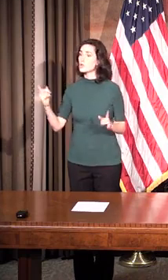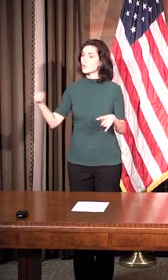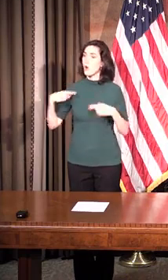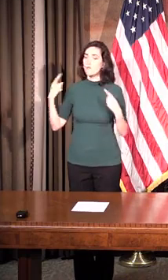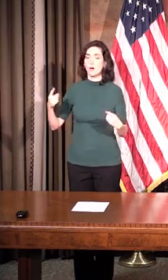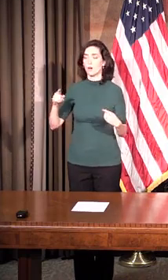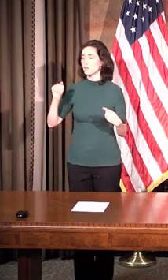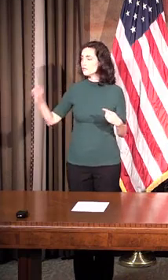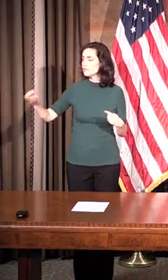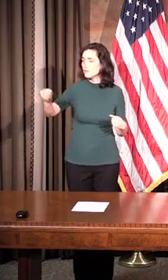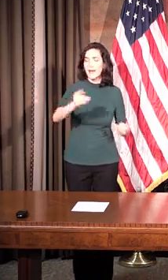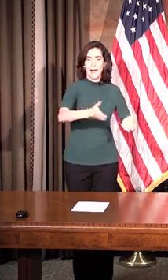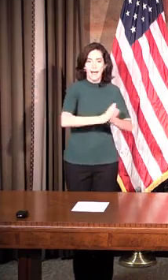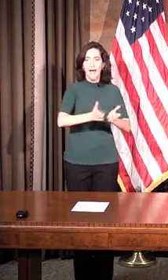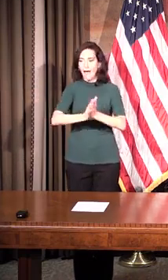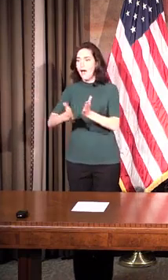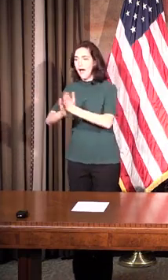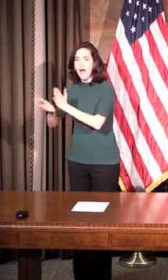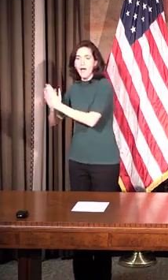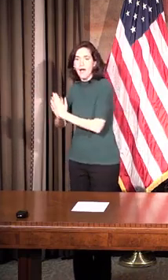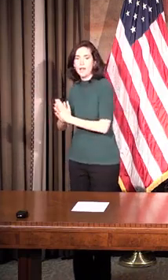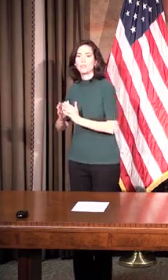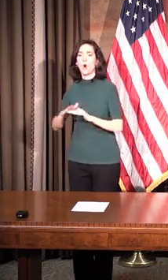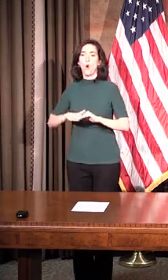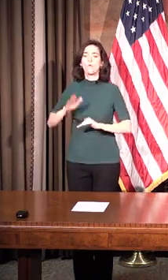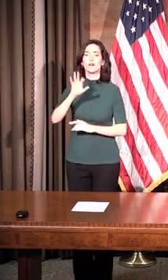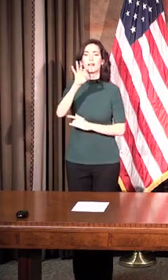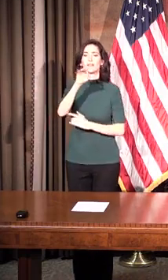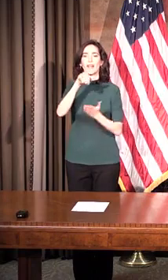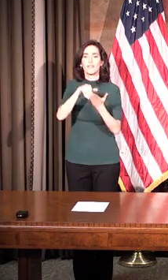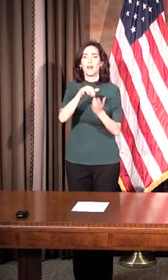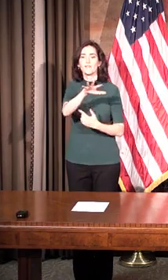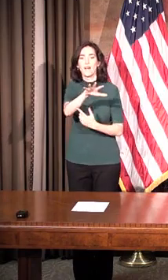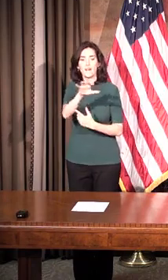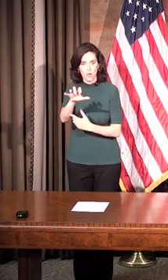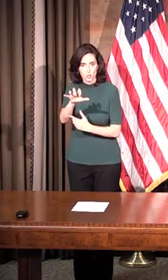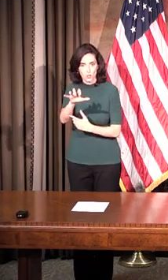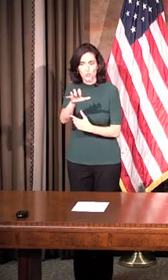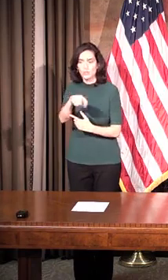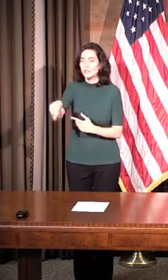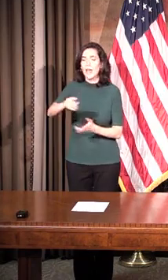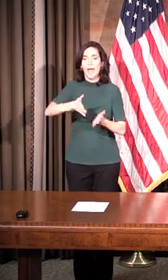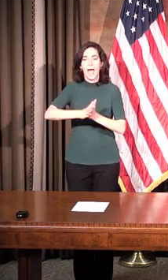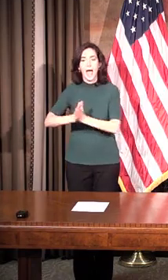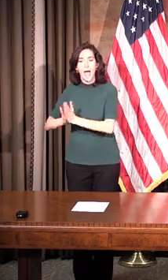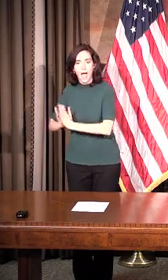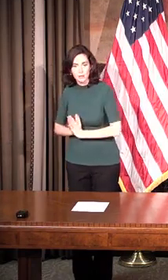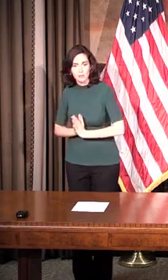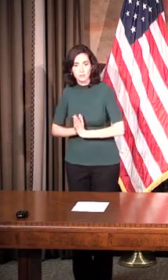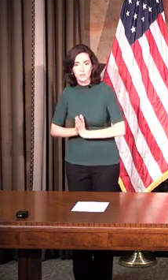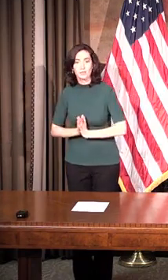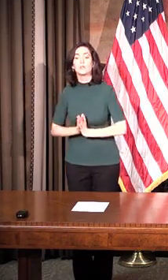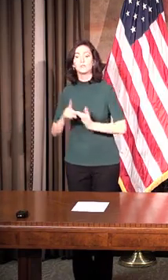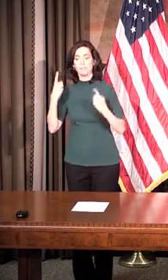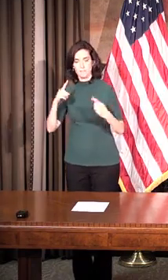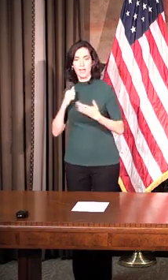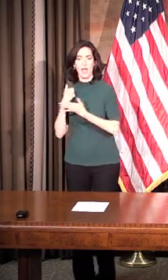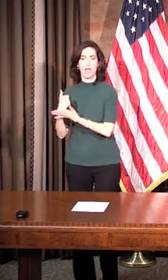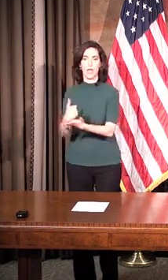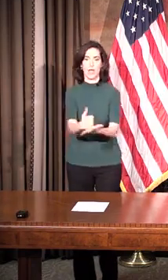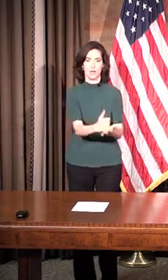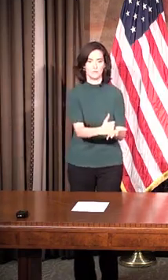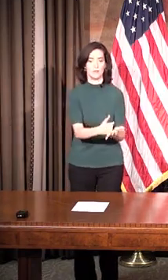from those entities, more than 9,500 requests from them have been met by the